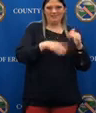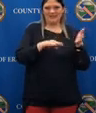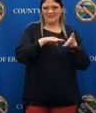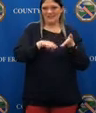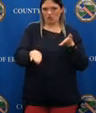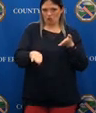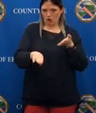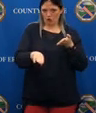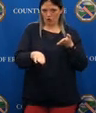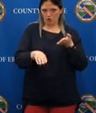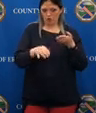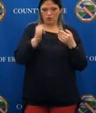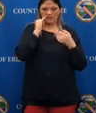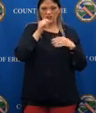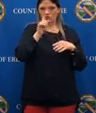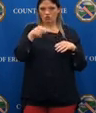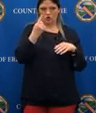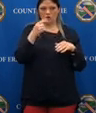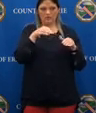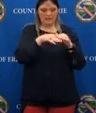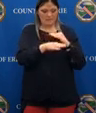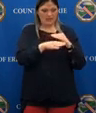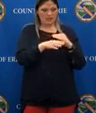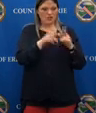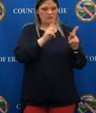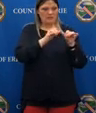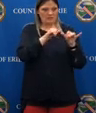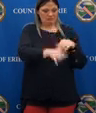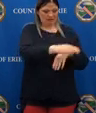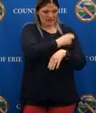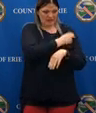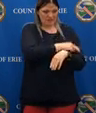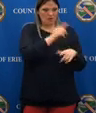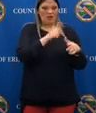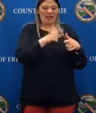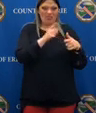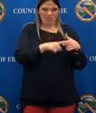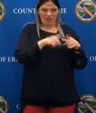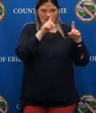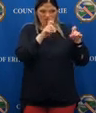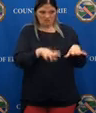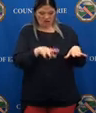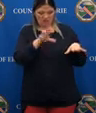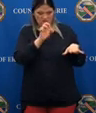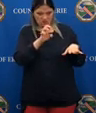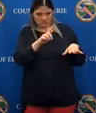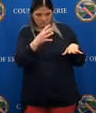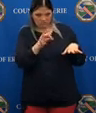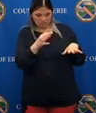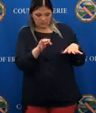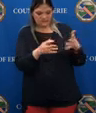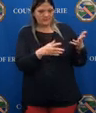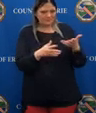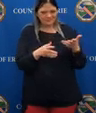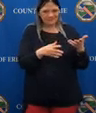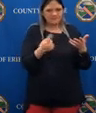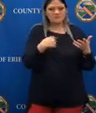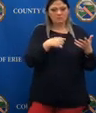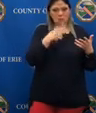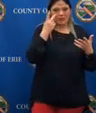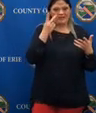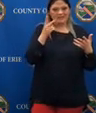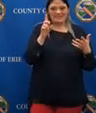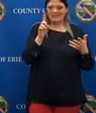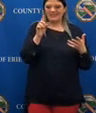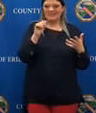you take a look at straight admissions and those who were in the hospital and then they determined they had COVID-19 while they were in the hospital. So we see those